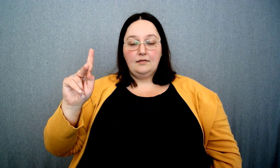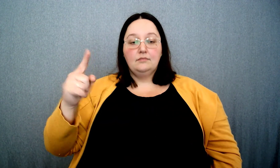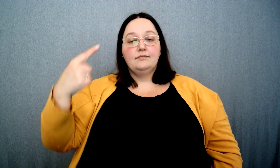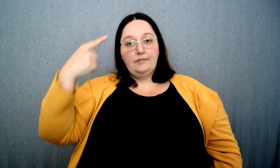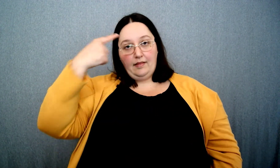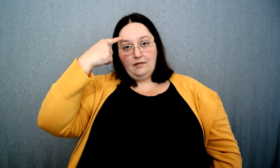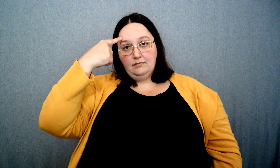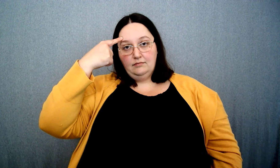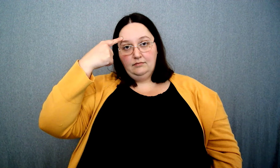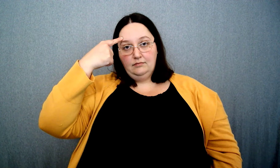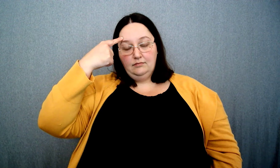Think is 1 time.